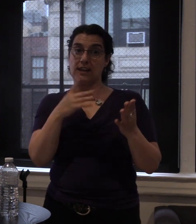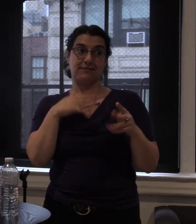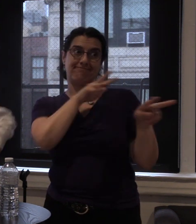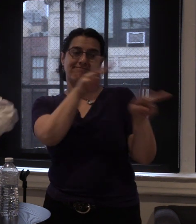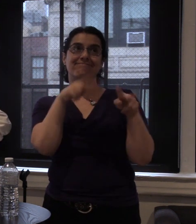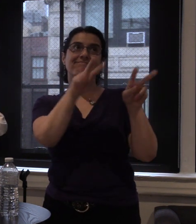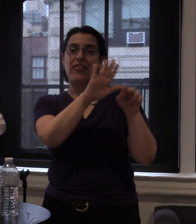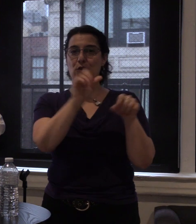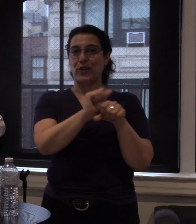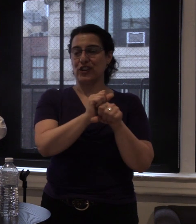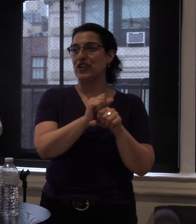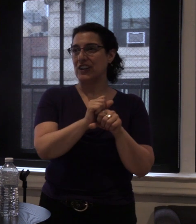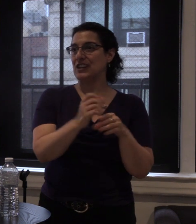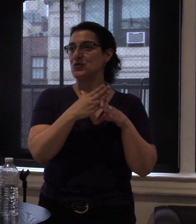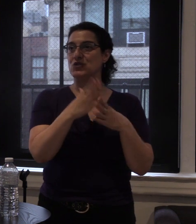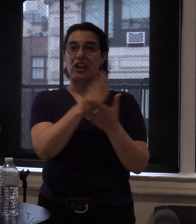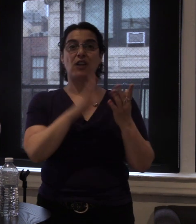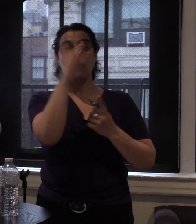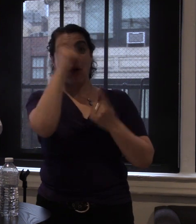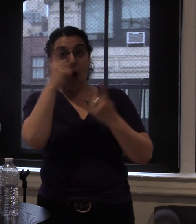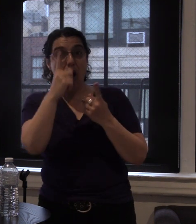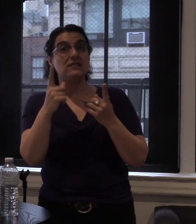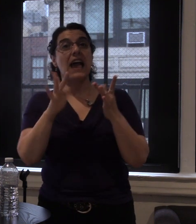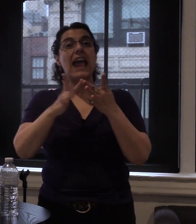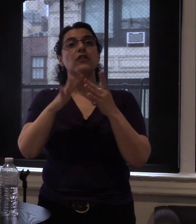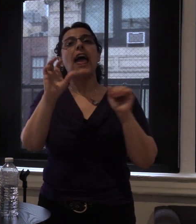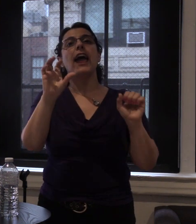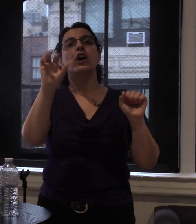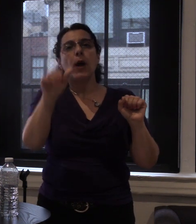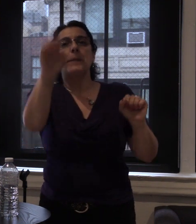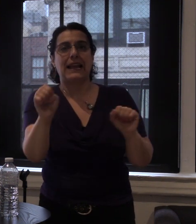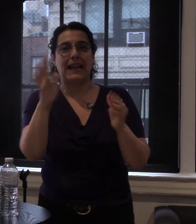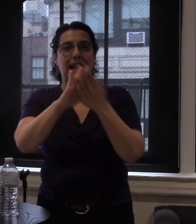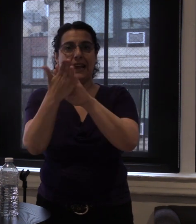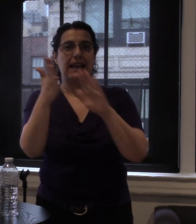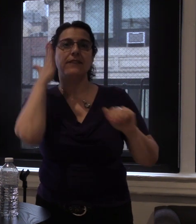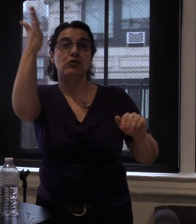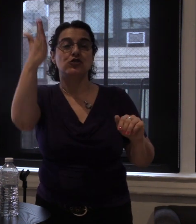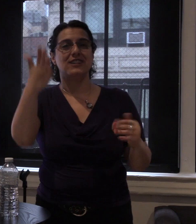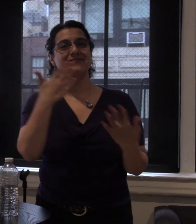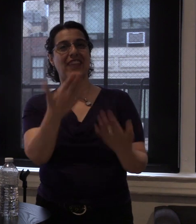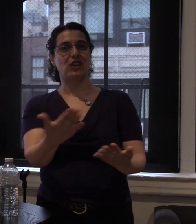admire to share some of the thoughts about what the internet could be. So, thank you.